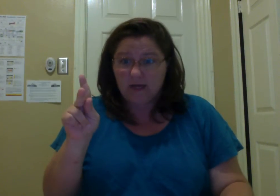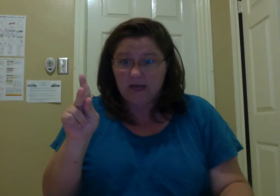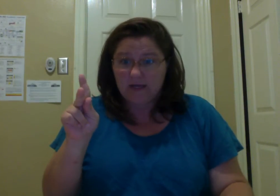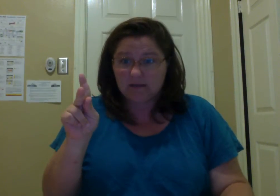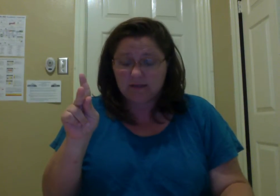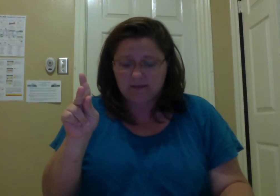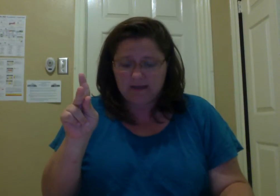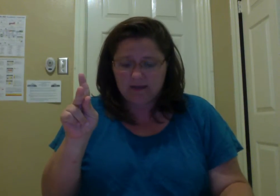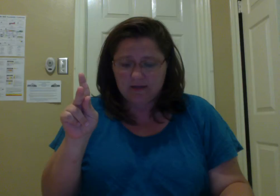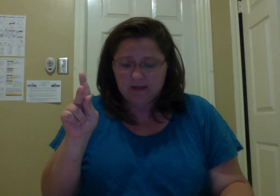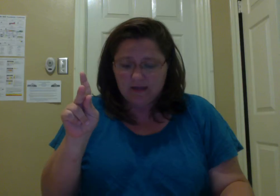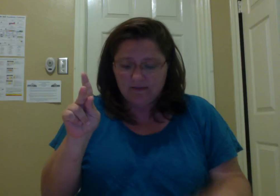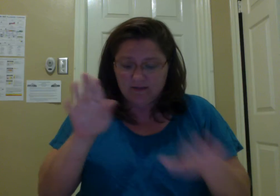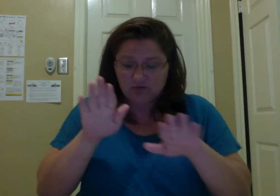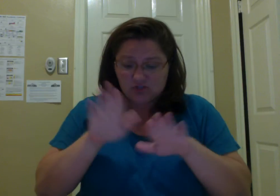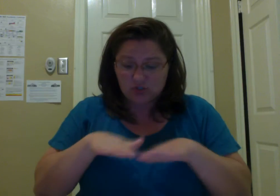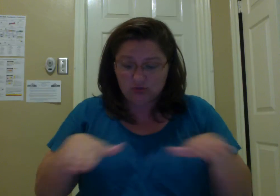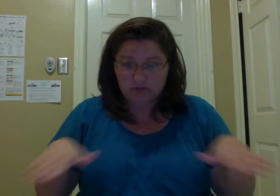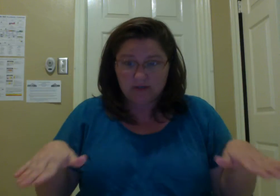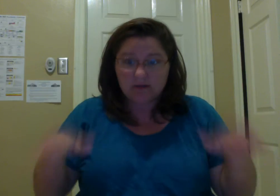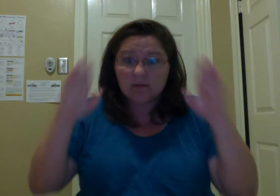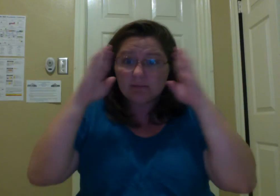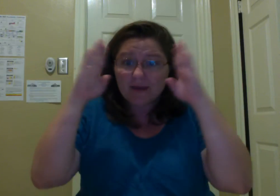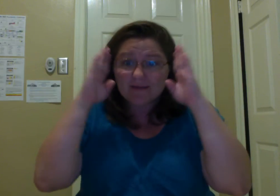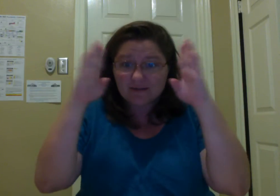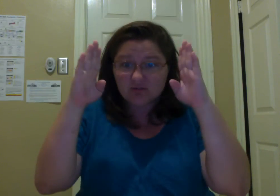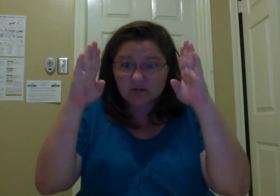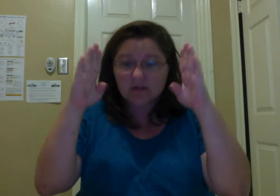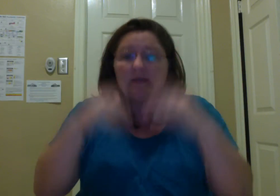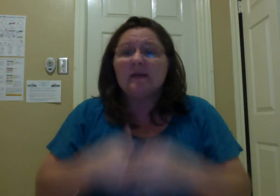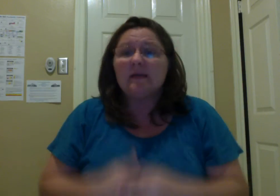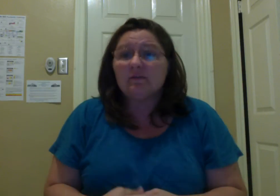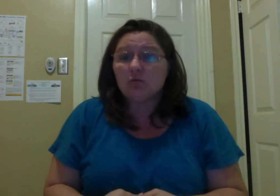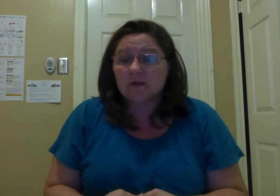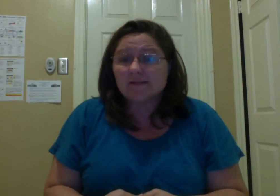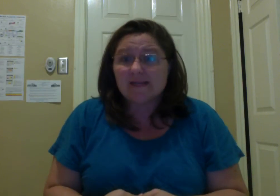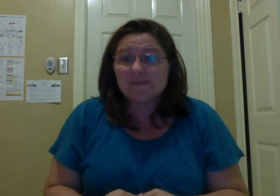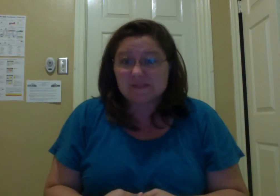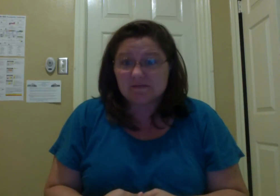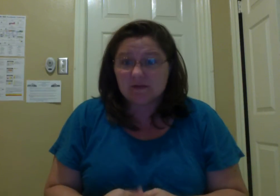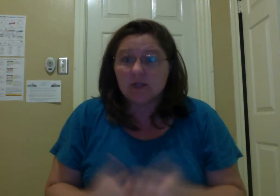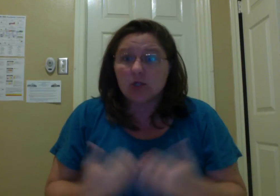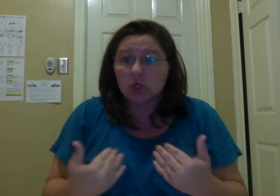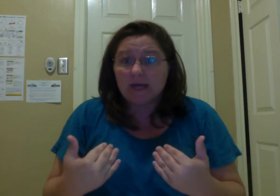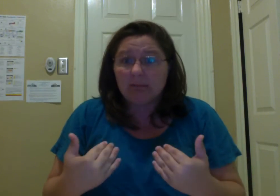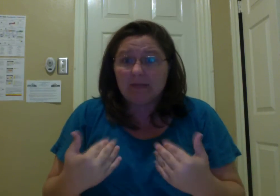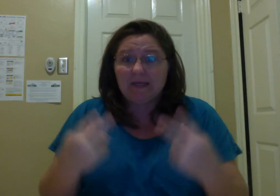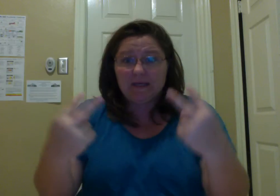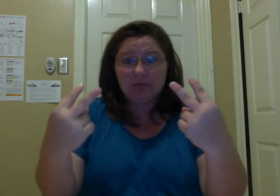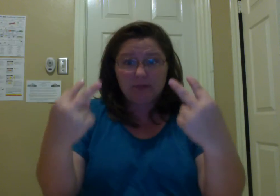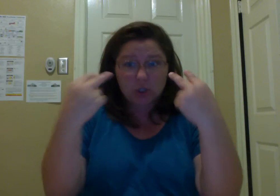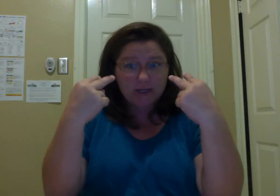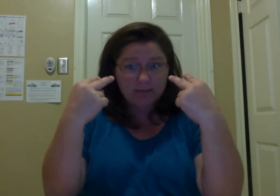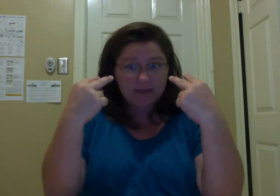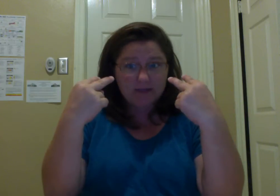okay, like that. And then children, pay attention. If you want to say specifically look at me, it would be look at me.